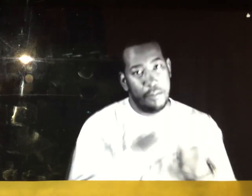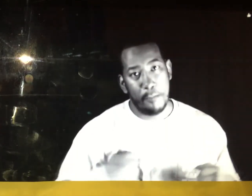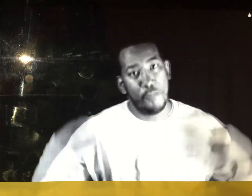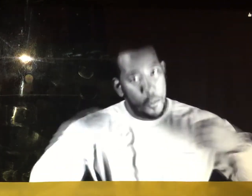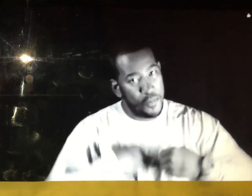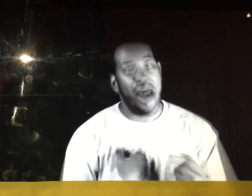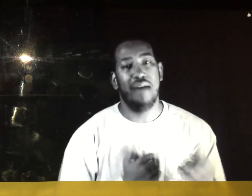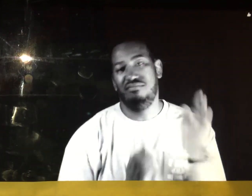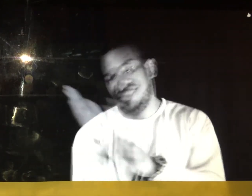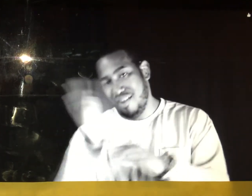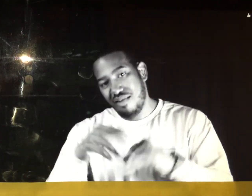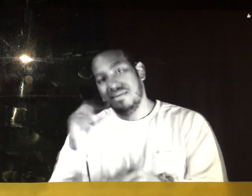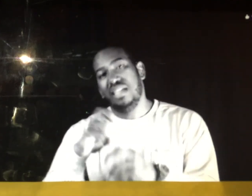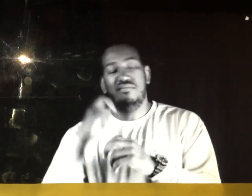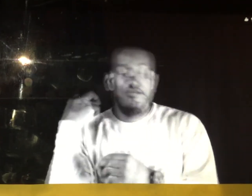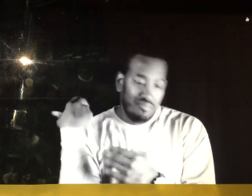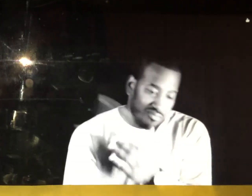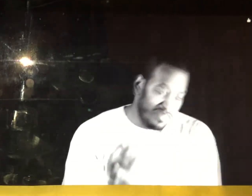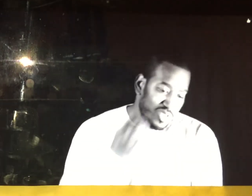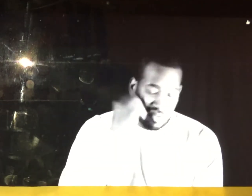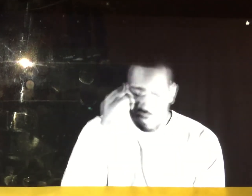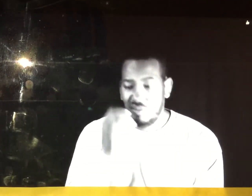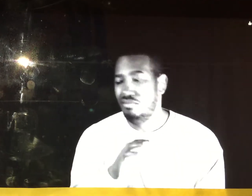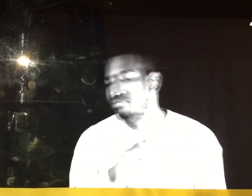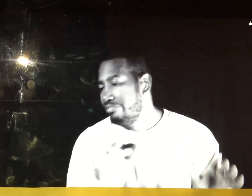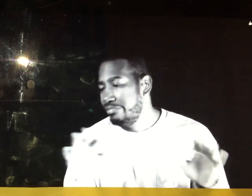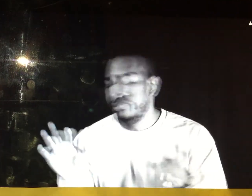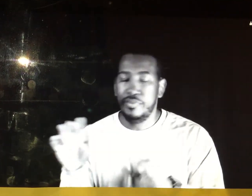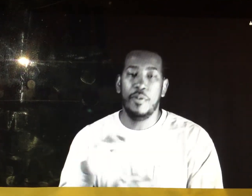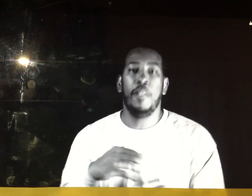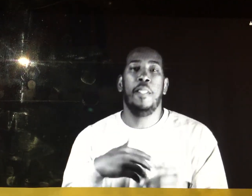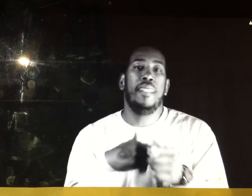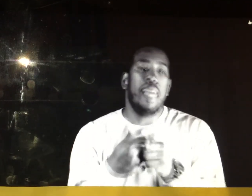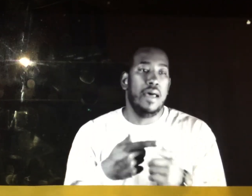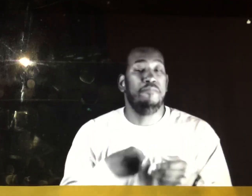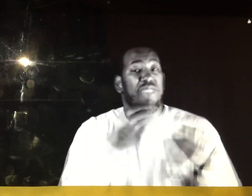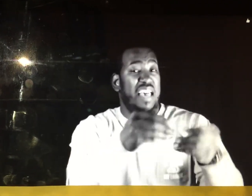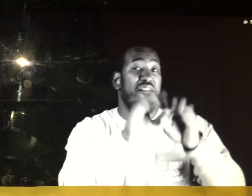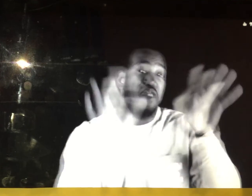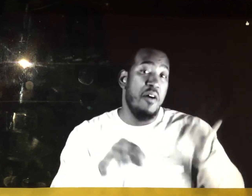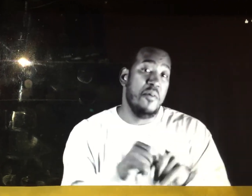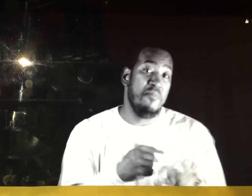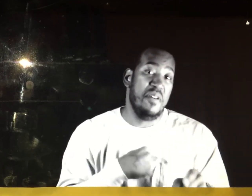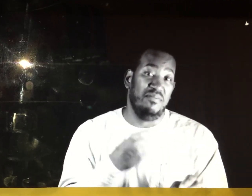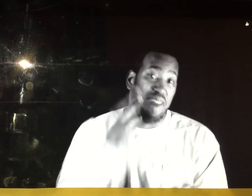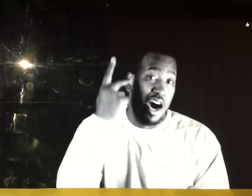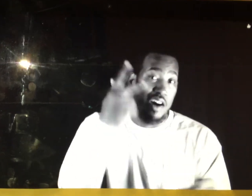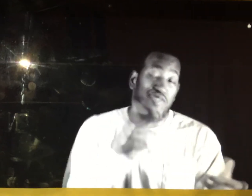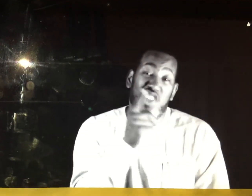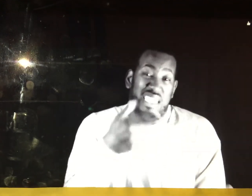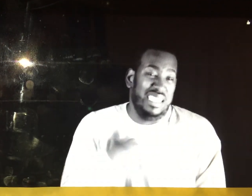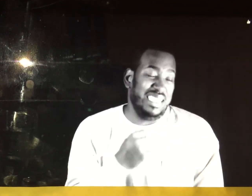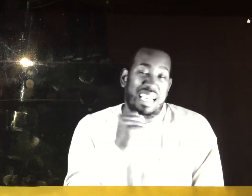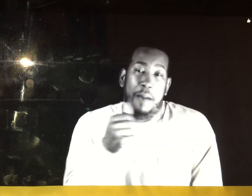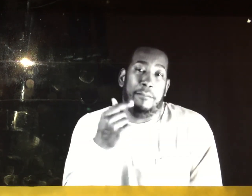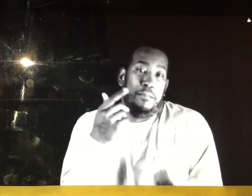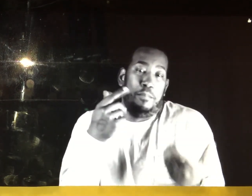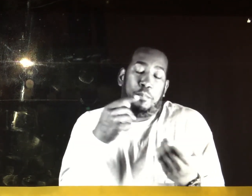So, and so I got my backpack and so I went back. And then I got home. I showed my parents the